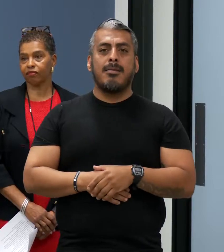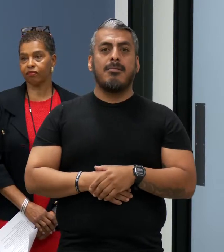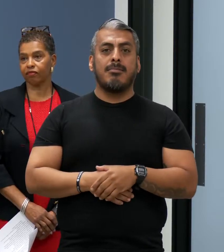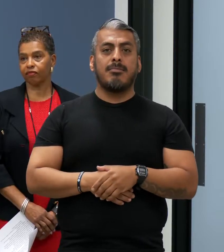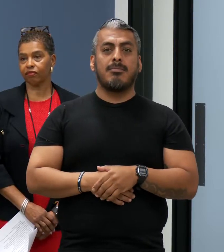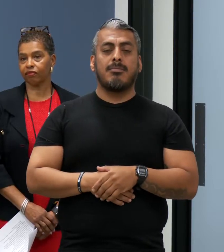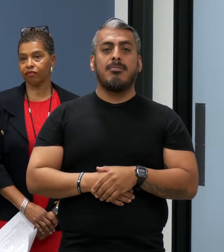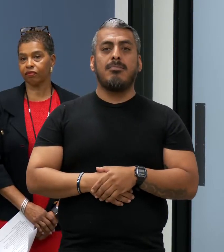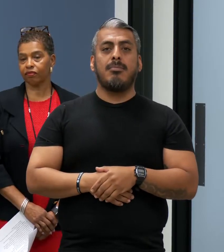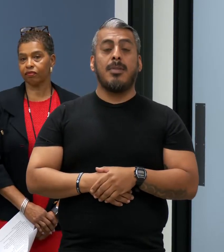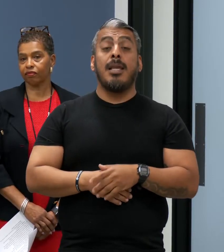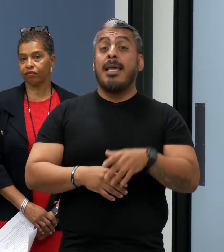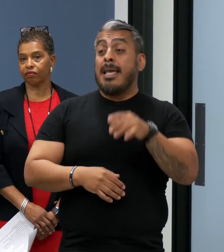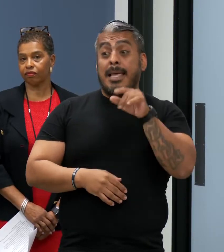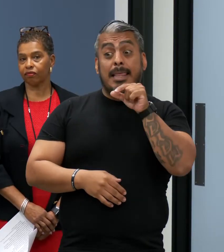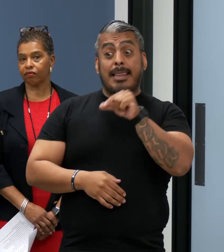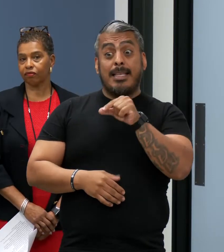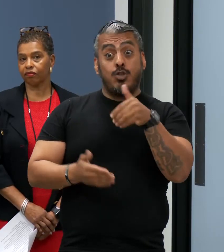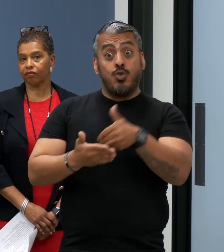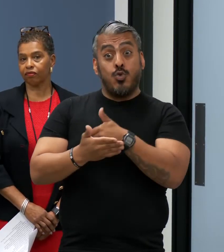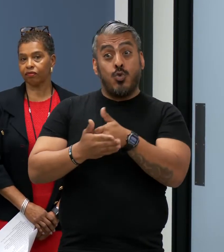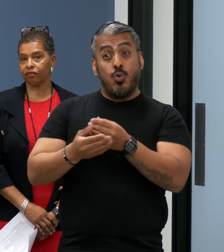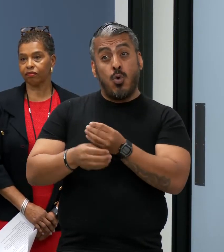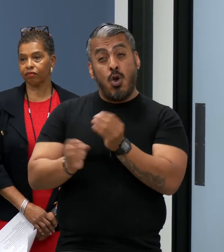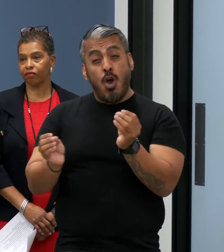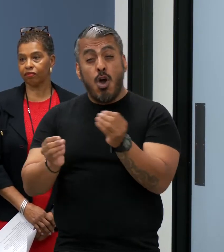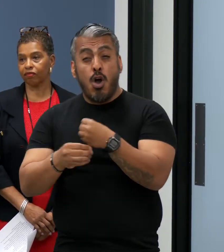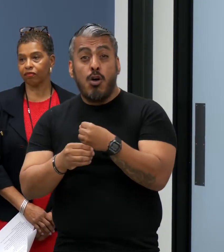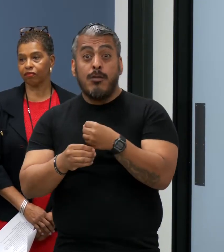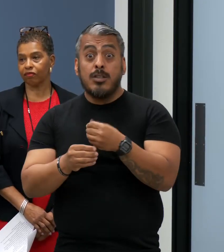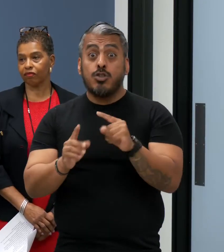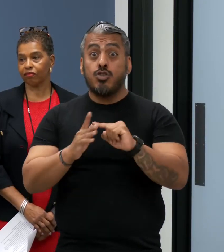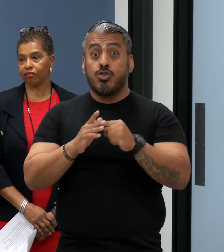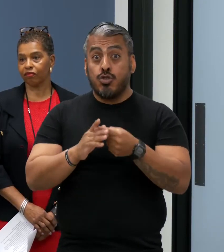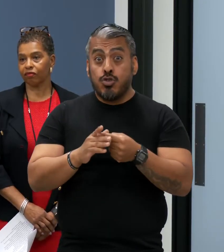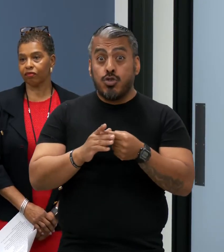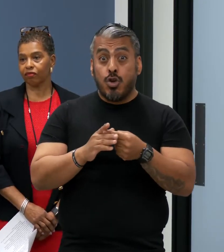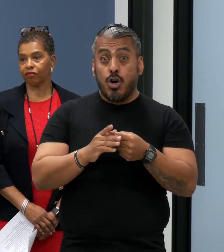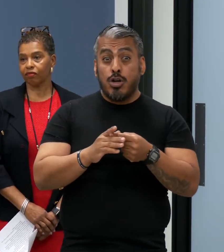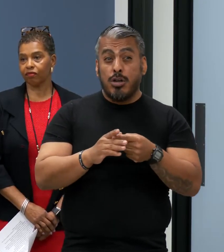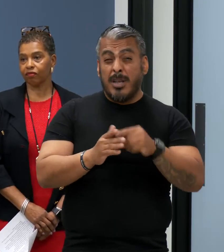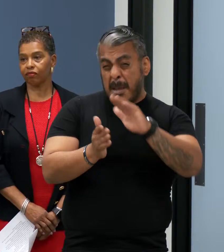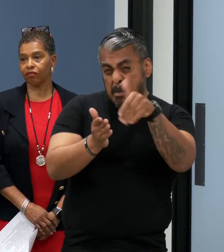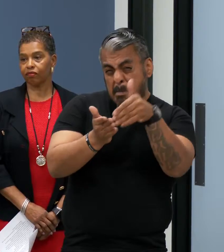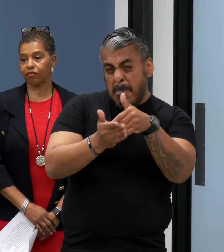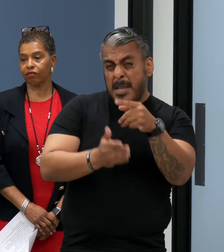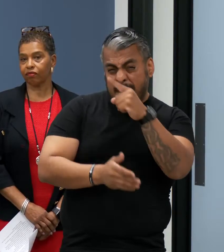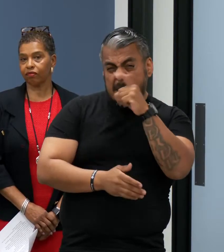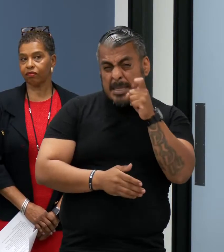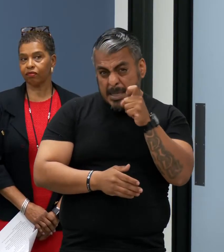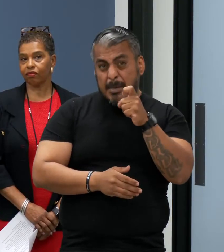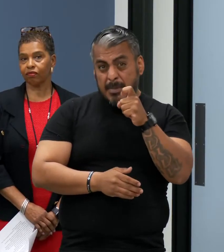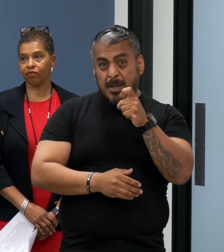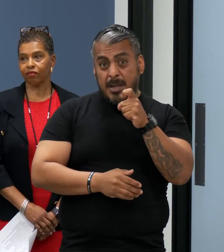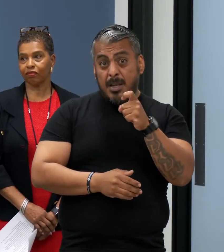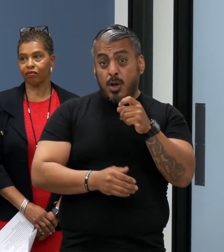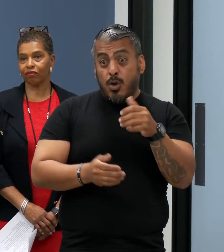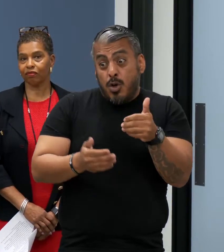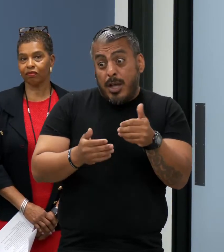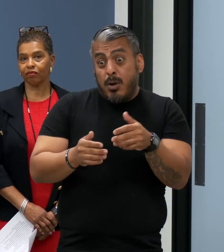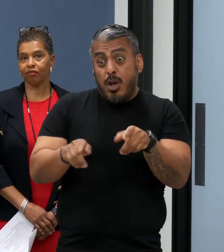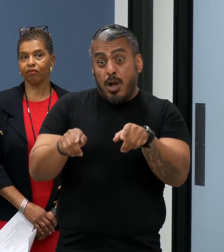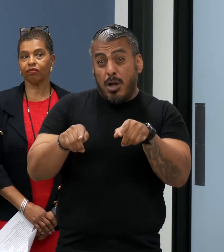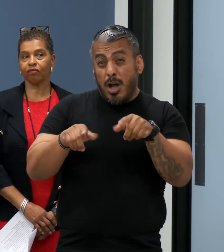issue. This new office will be up and running by midsummer, which is going to align nicely with the update of our